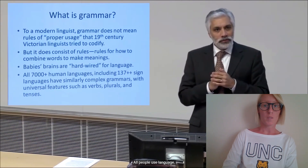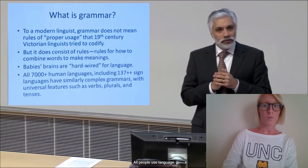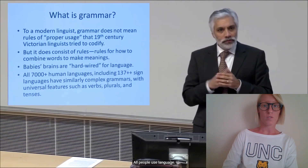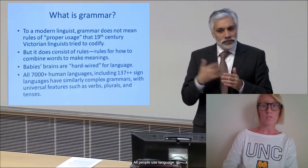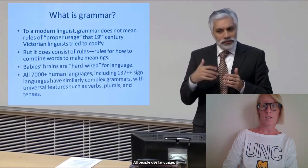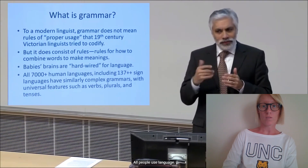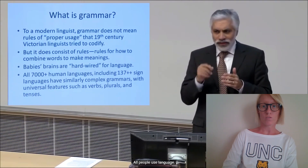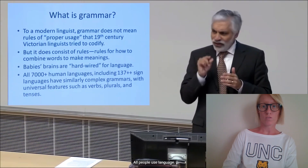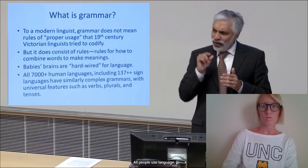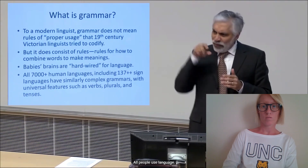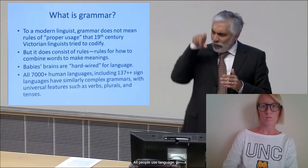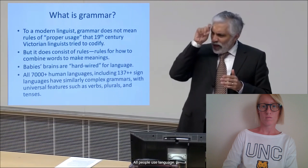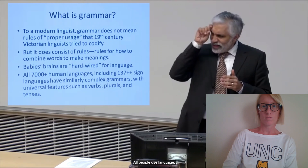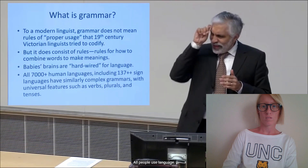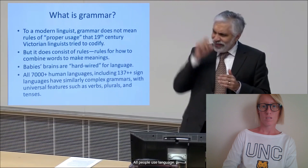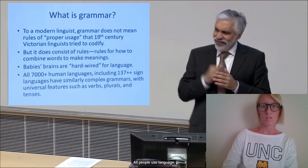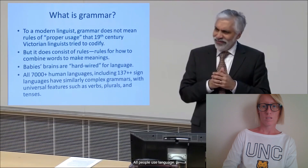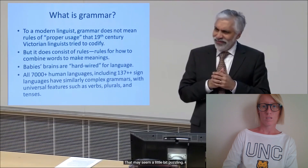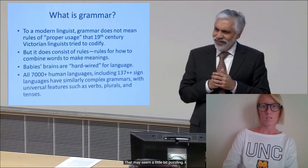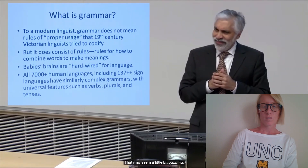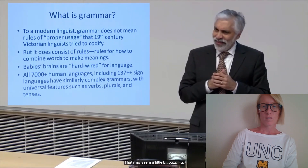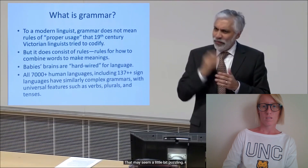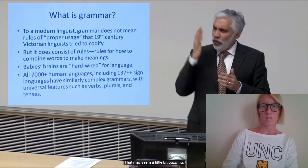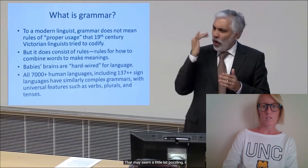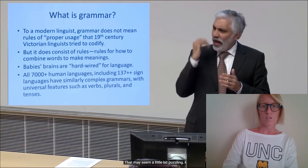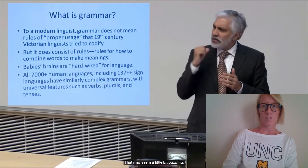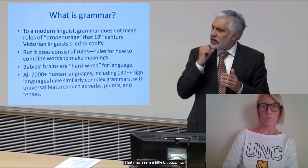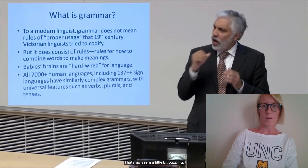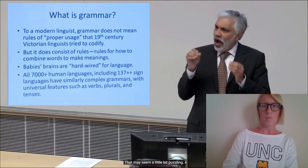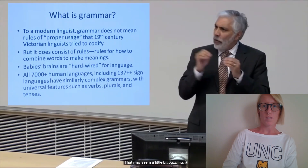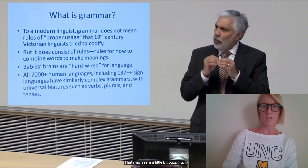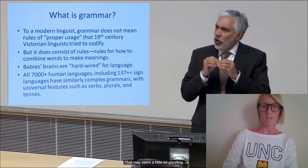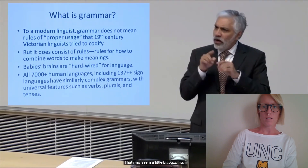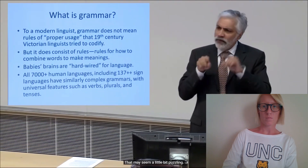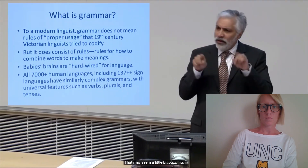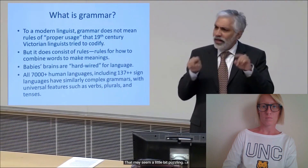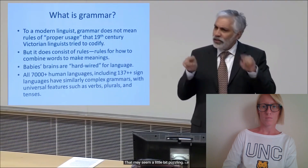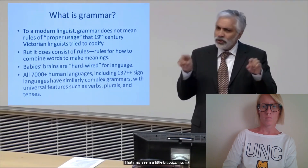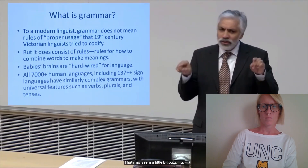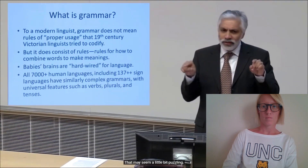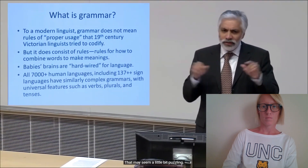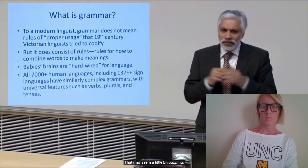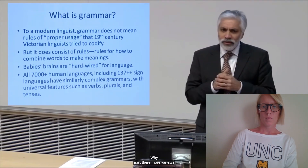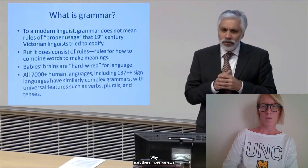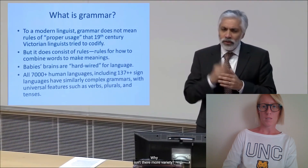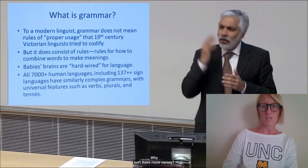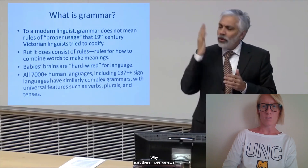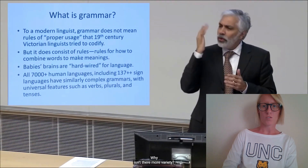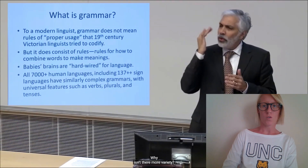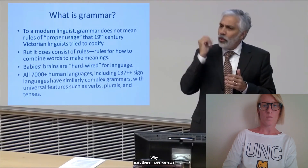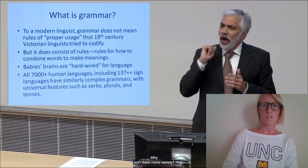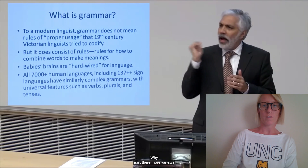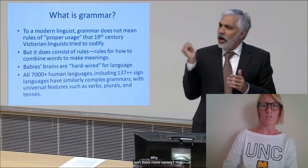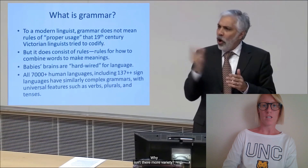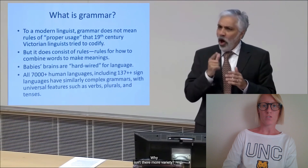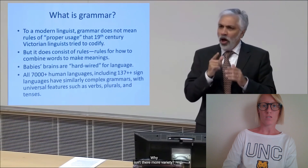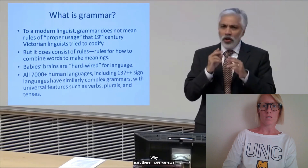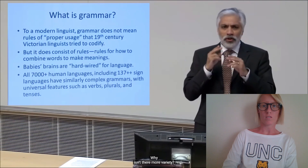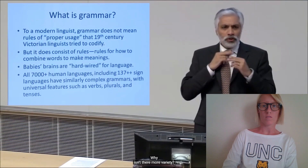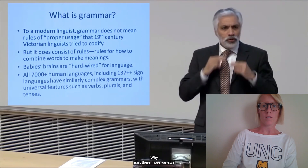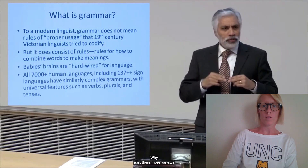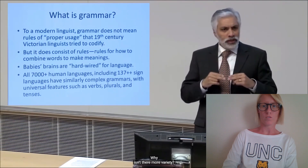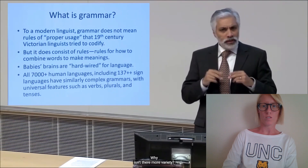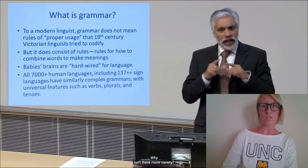that all people use language. And that may seem a little bit puzzling. Why isn't there more